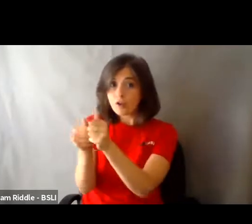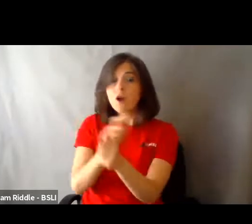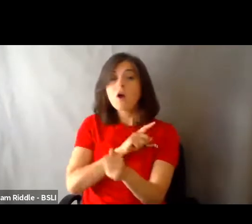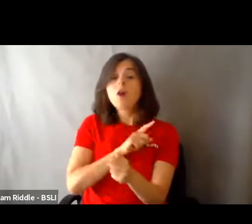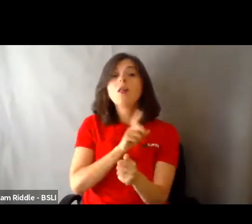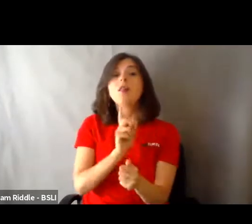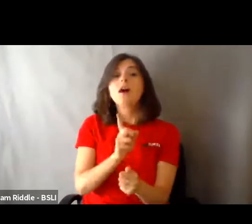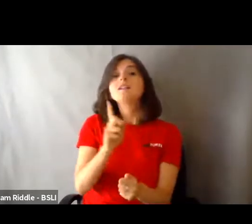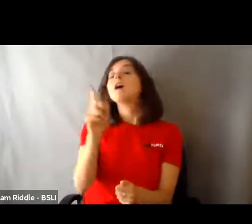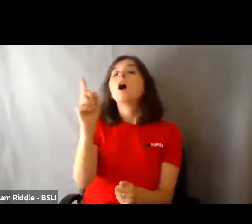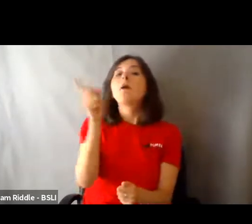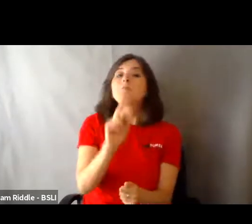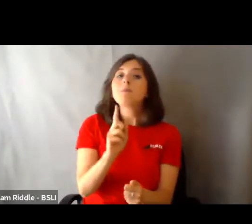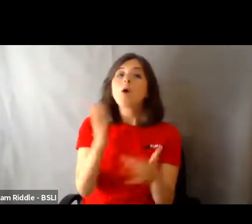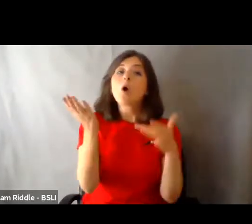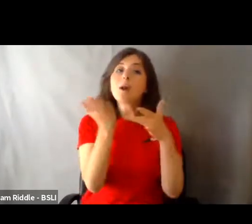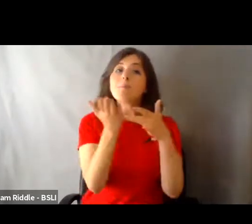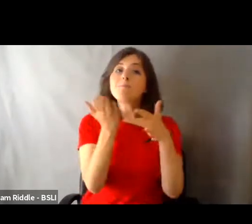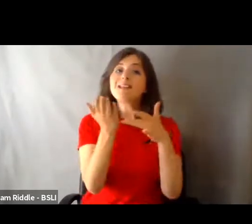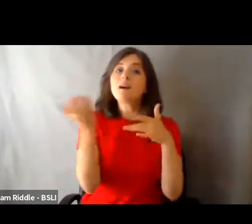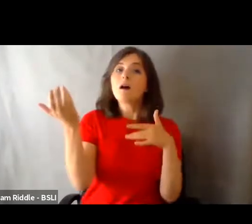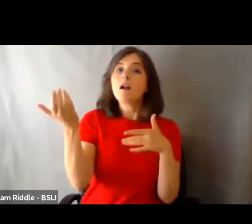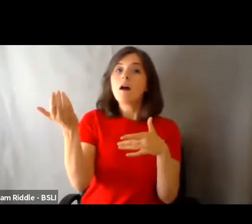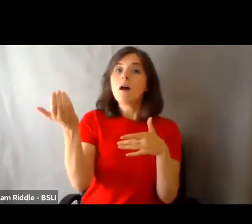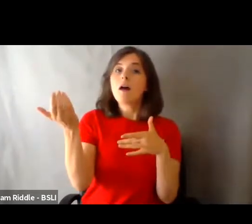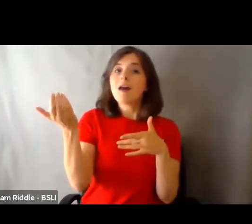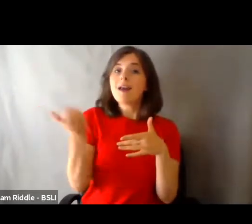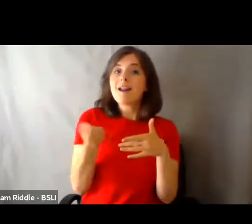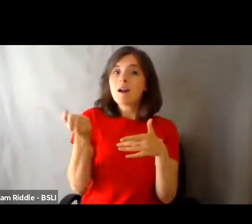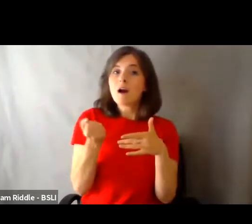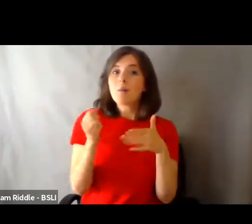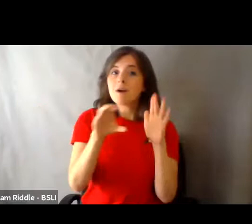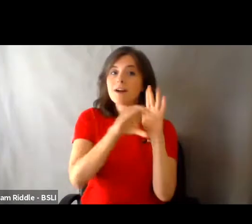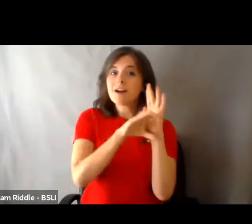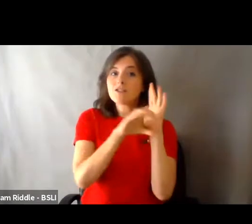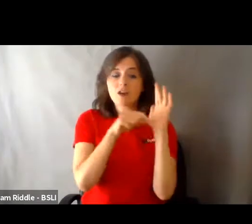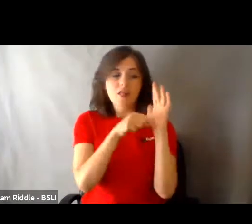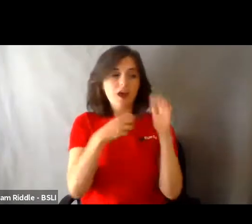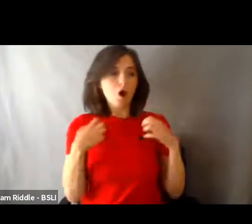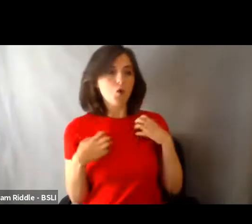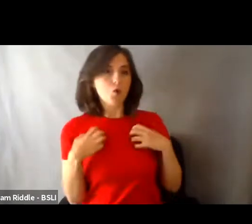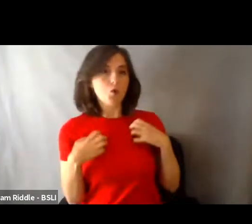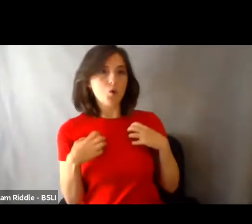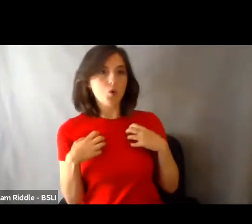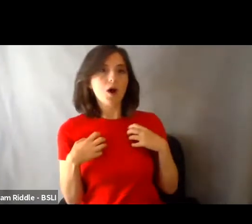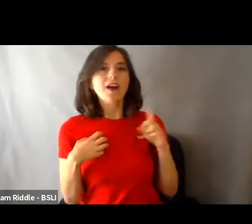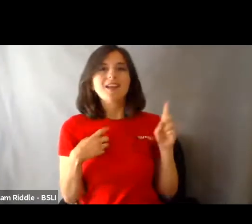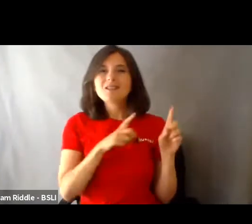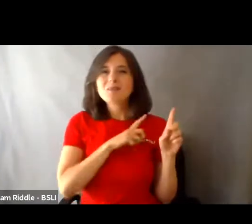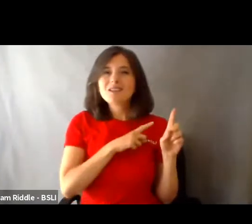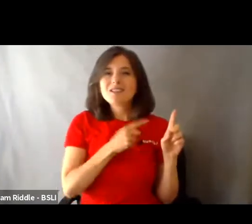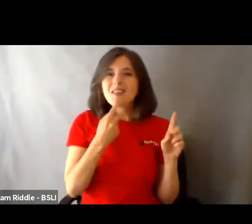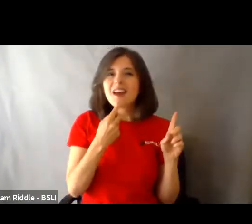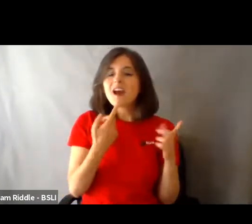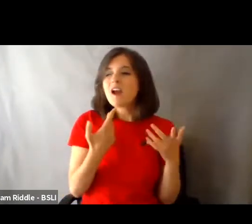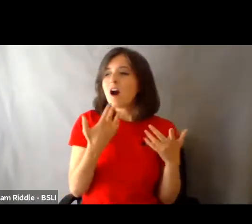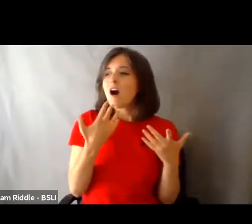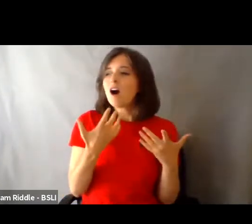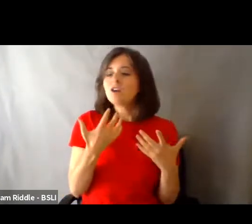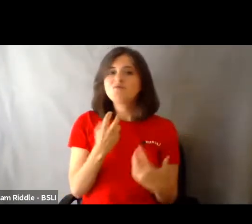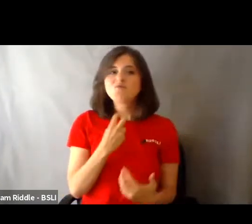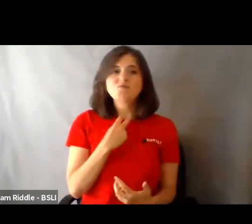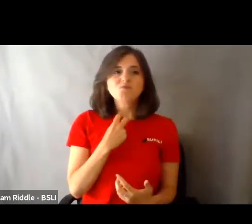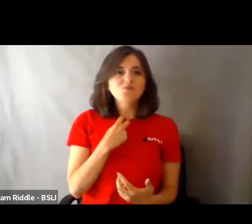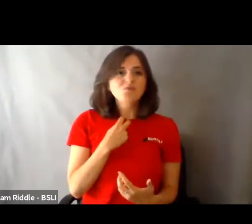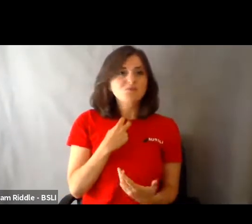categories are so keen on universal basic income is that they actually resent people receiving state support